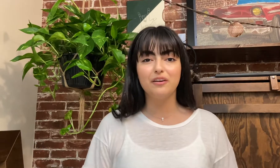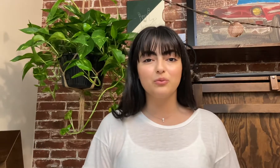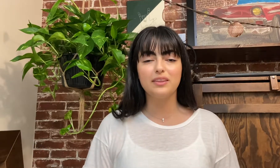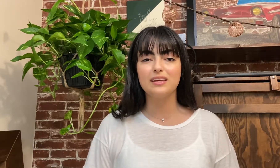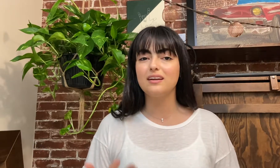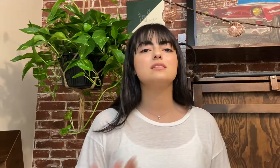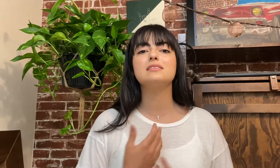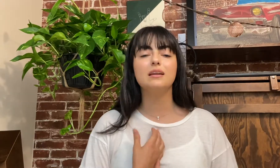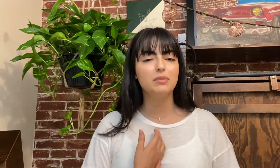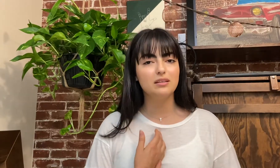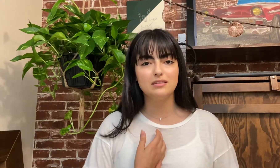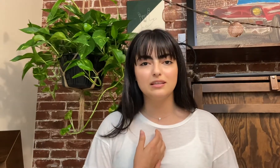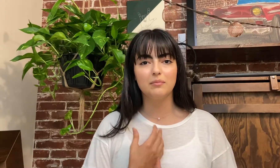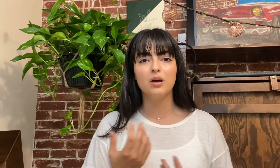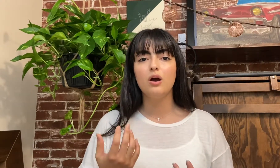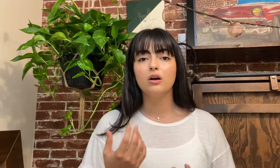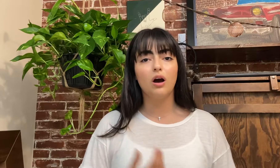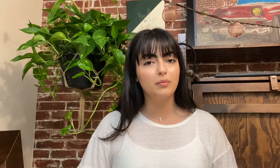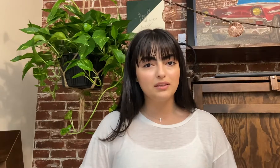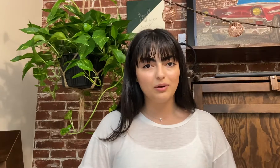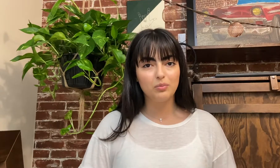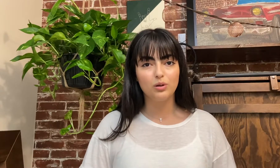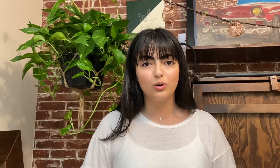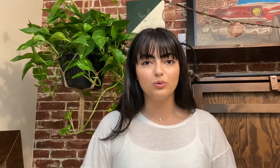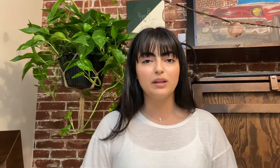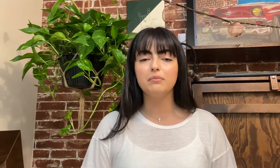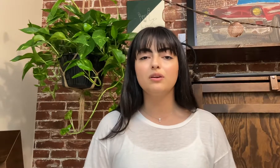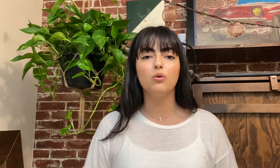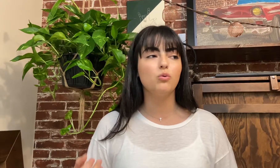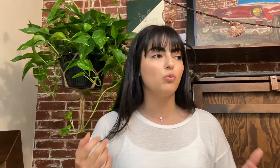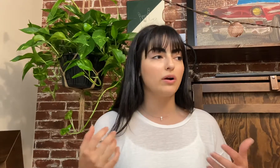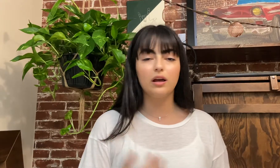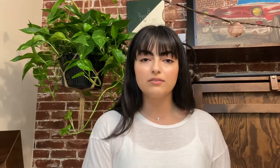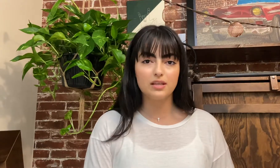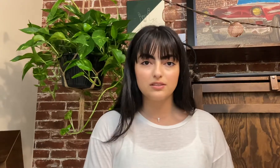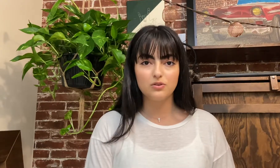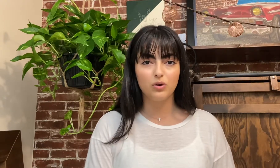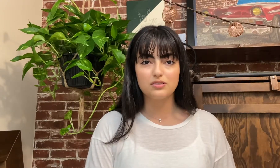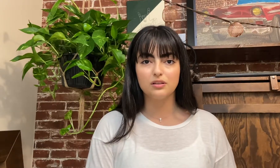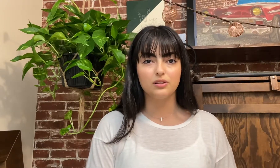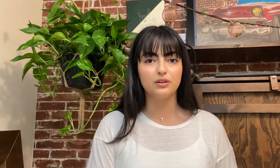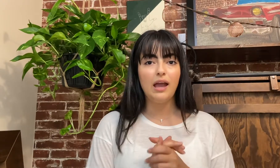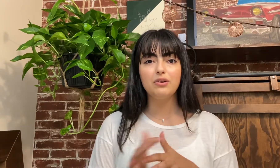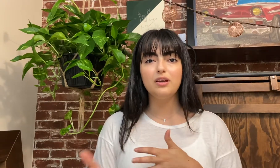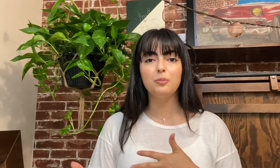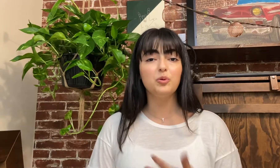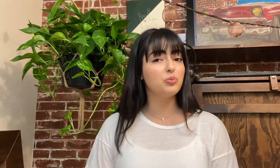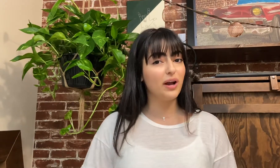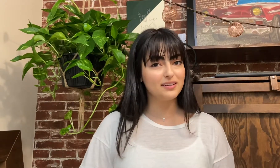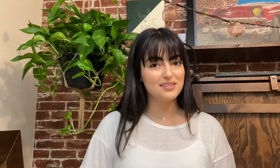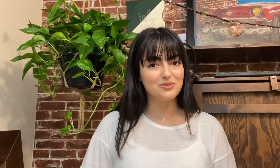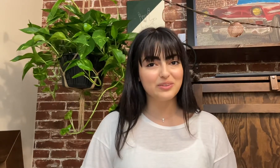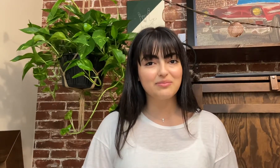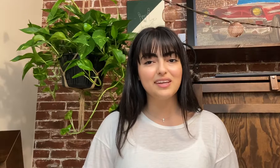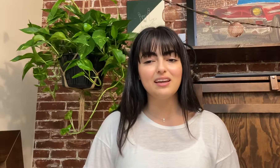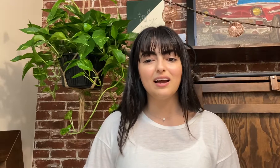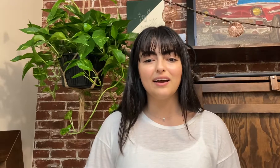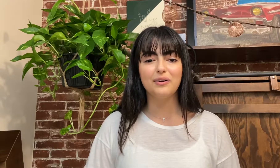with it. Send me a DM. Comment down below, let me know what kind of signs you want to learn. I really hope you practiced with me. I hope